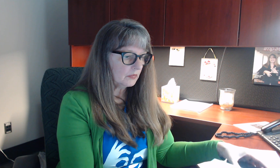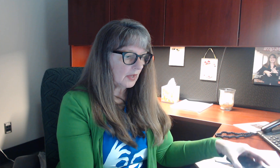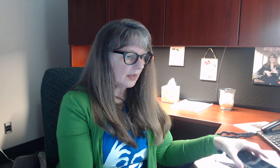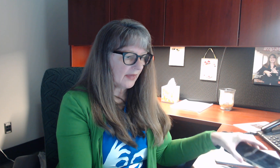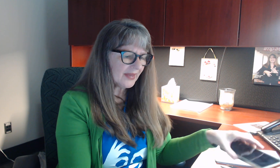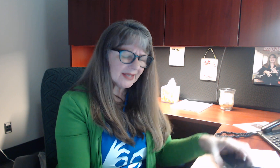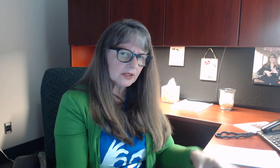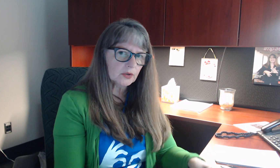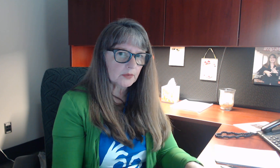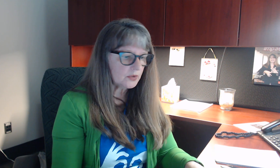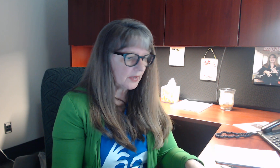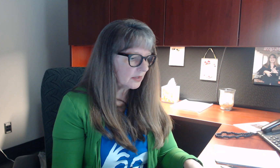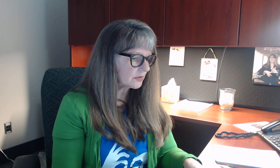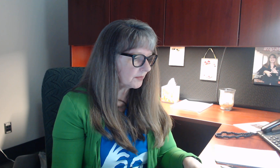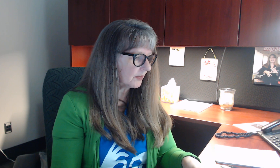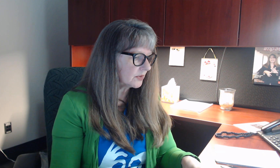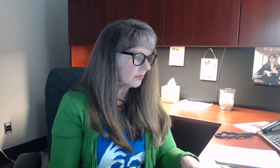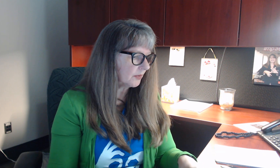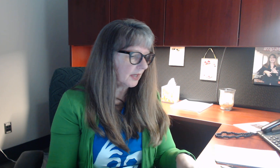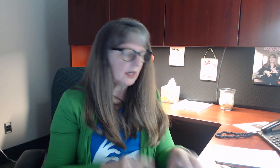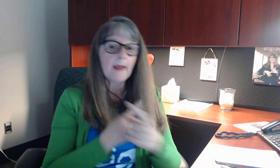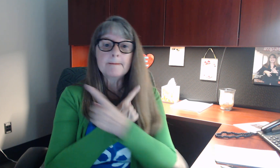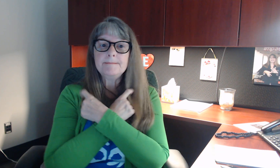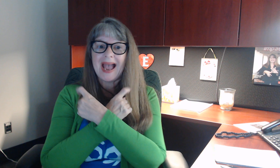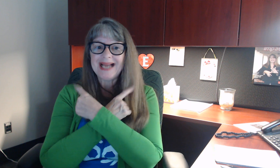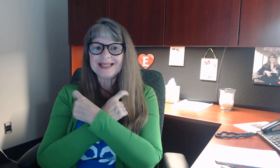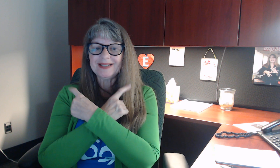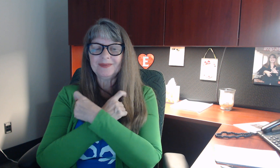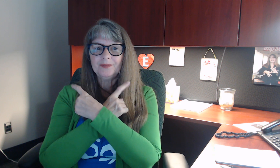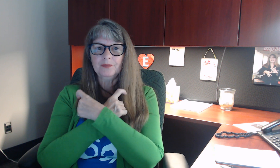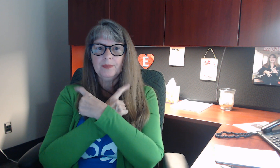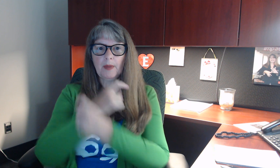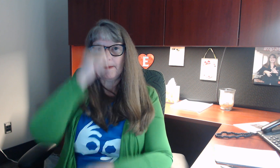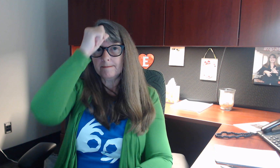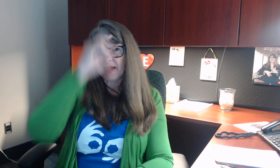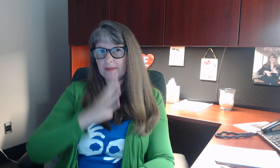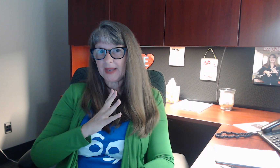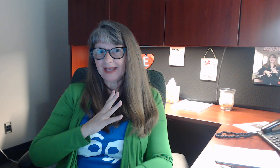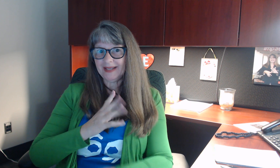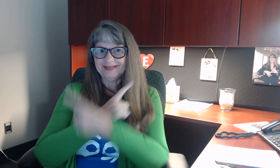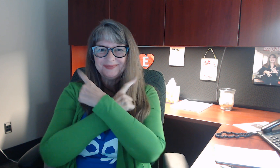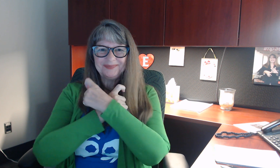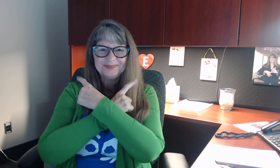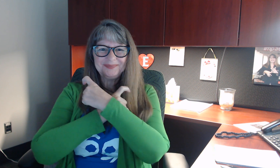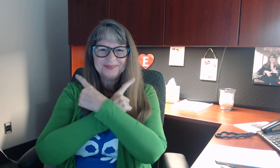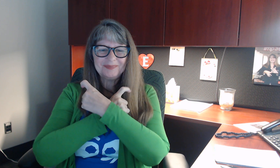I think I did learn it with two hands, but I always do it with one hand. Bat, Batman, bat.